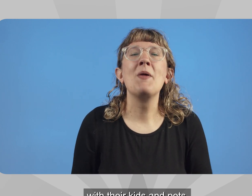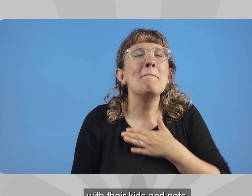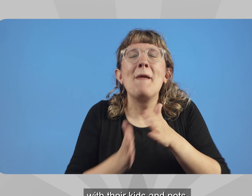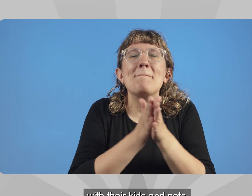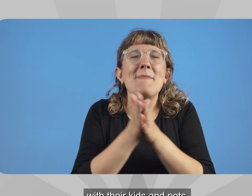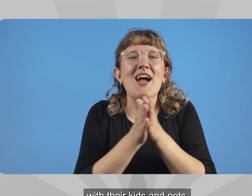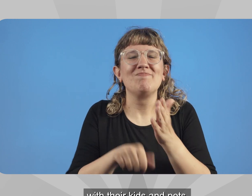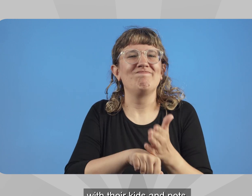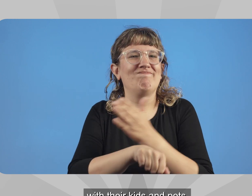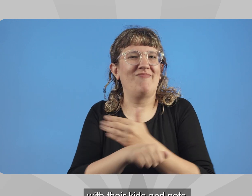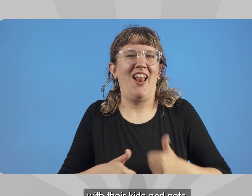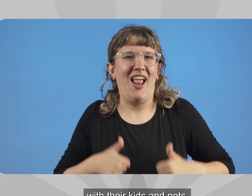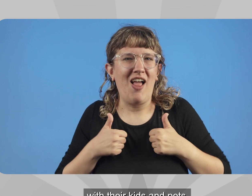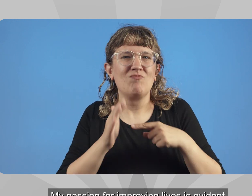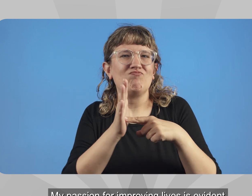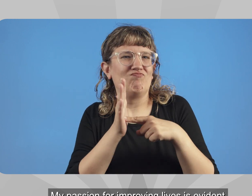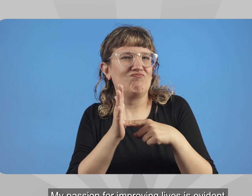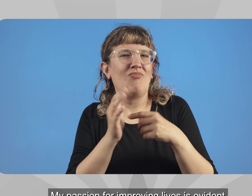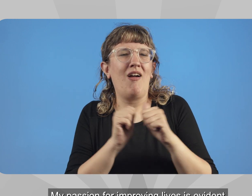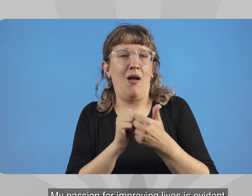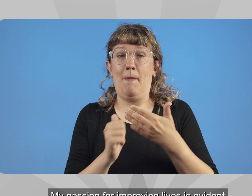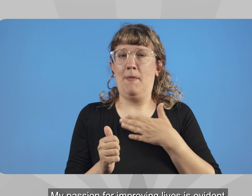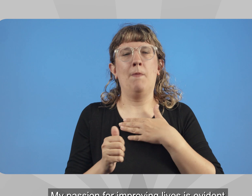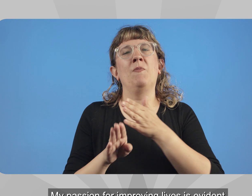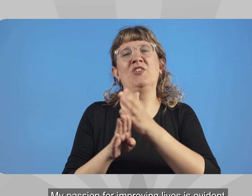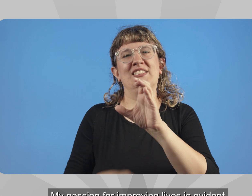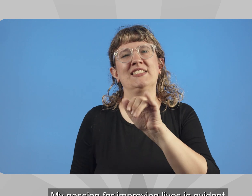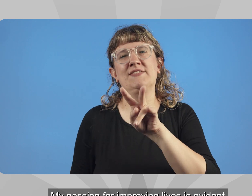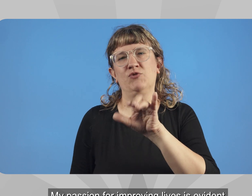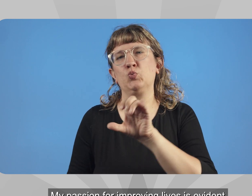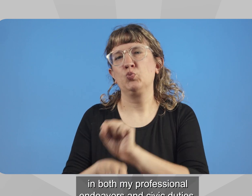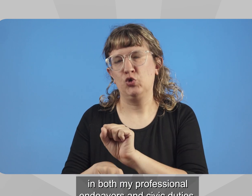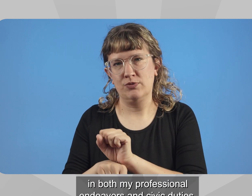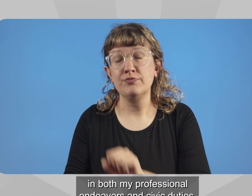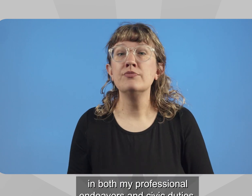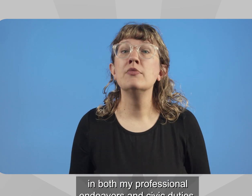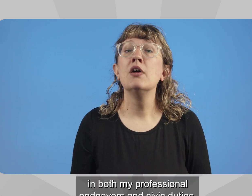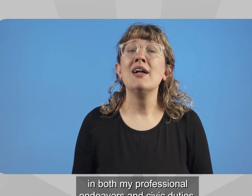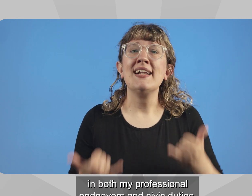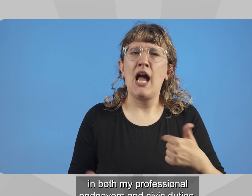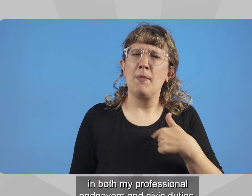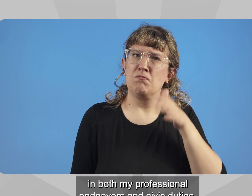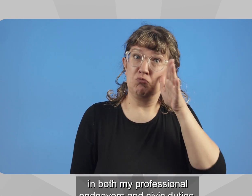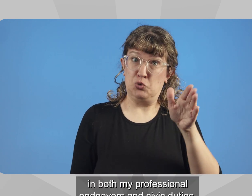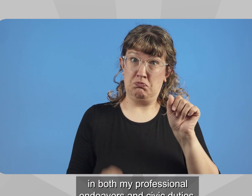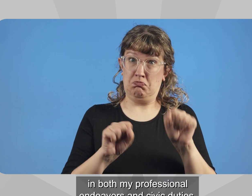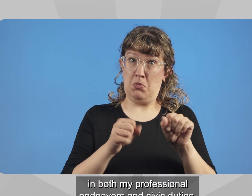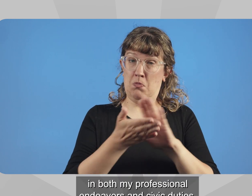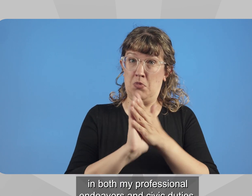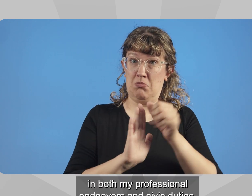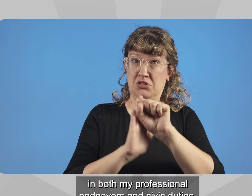with their kids and pets. My passion for improving lives is evident in both my professional endeavors and